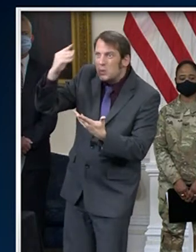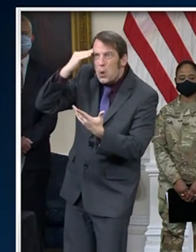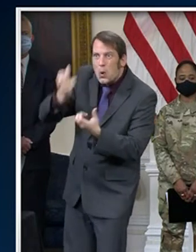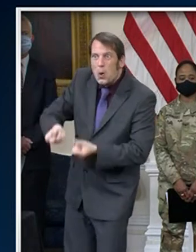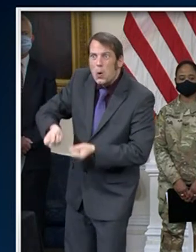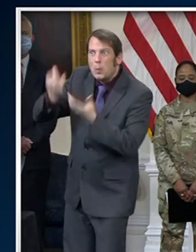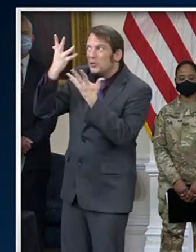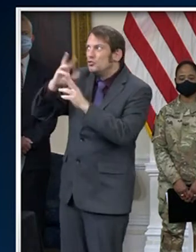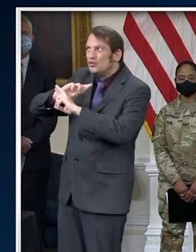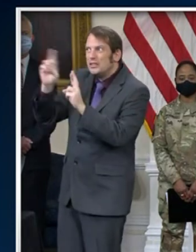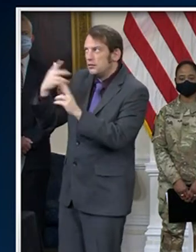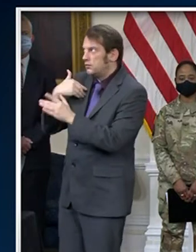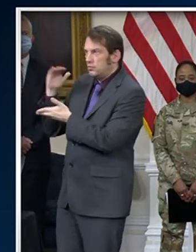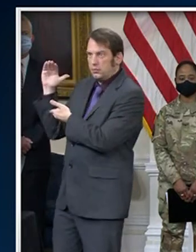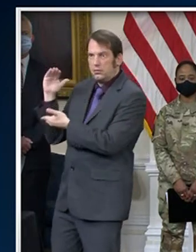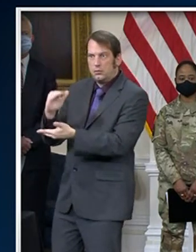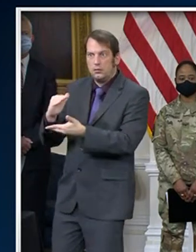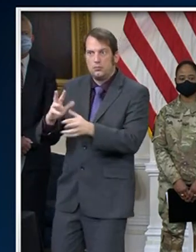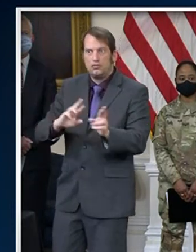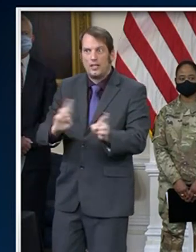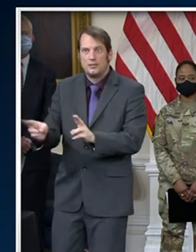for the following week.